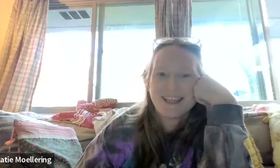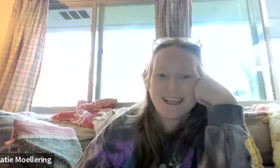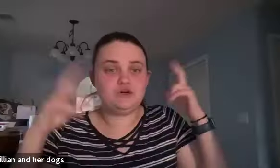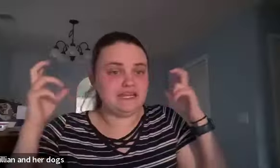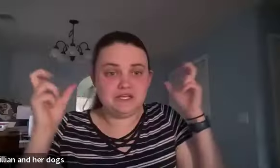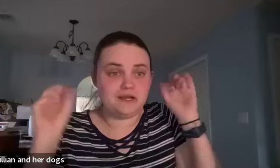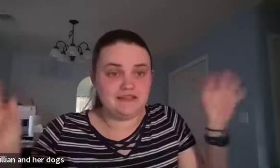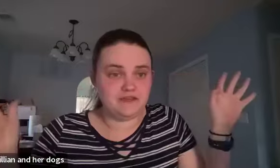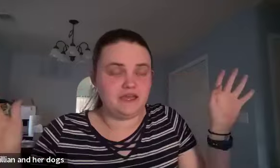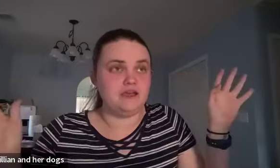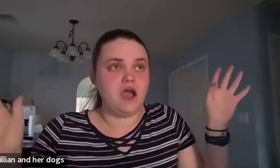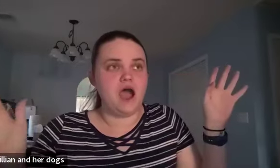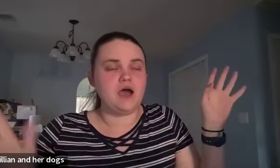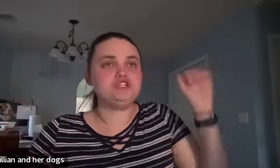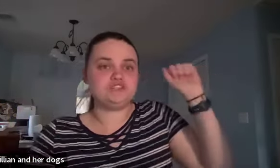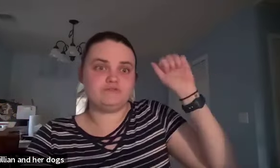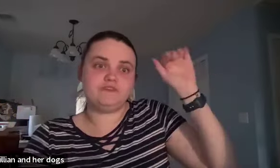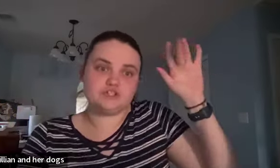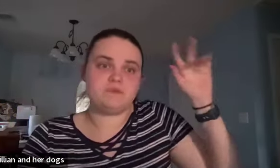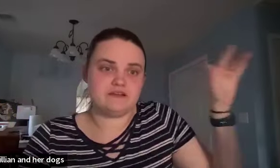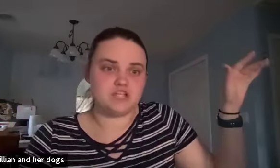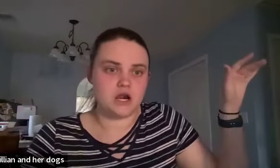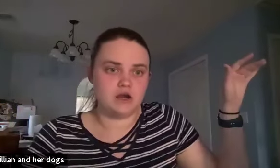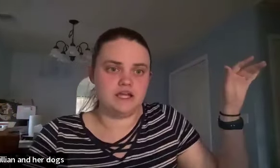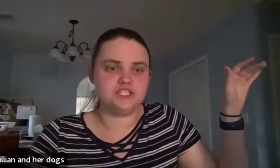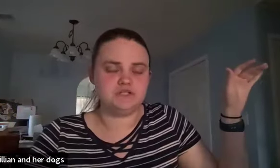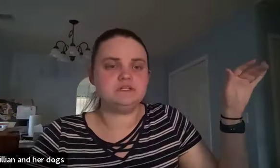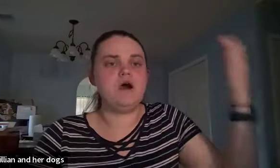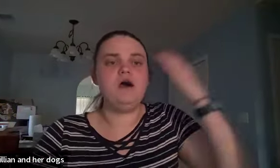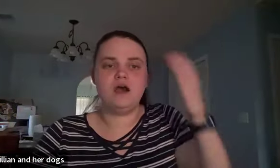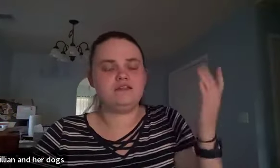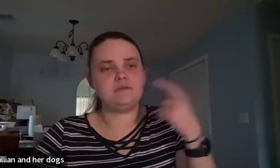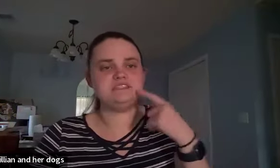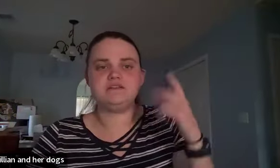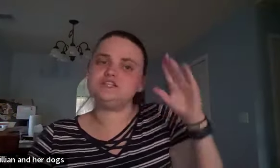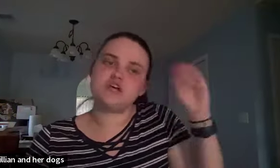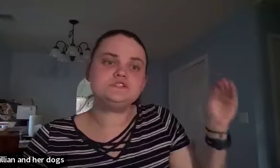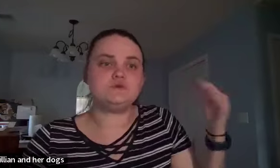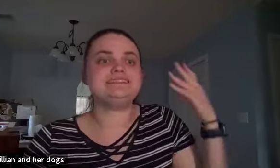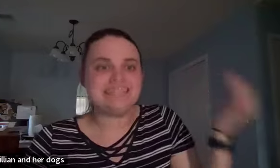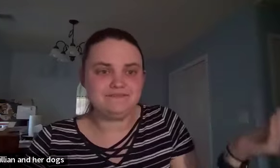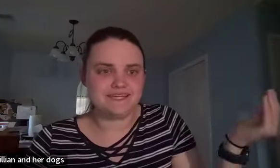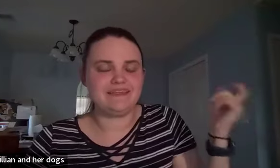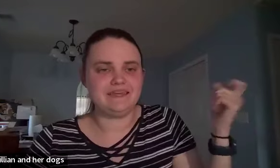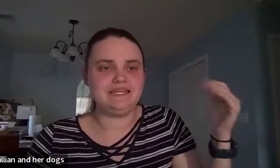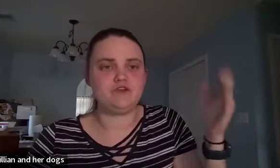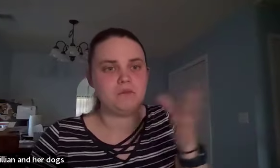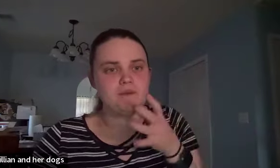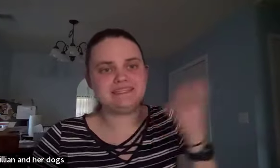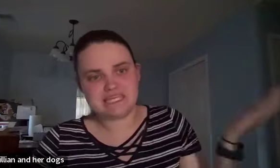in there, you couldn't hear anything. I would just start finger spelling to her, and she would go, "Oh god," like, I'd be saying, like, "So and so is leaving, like, they need their mom is